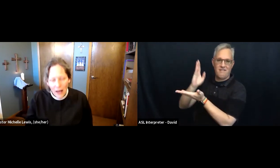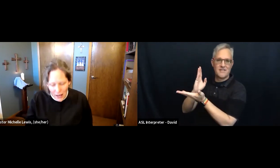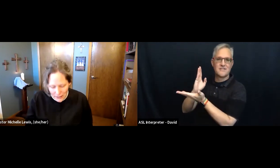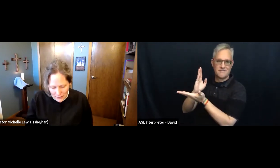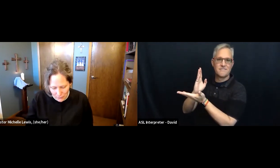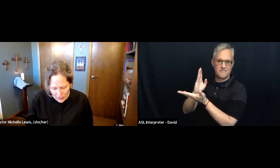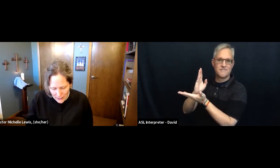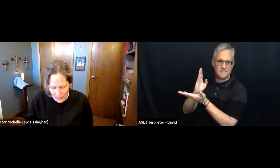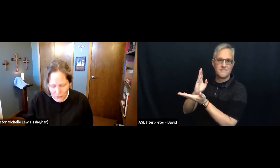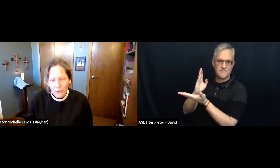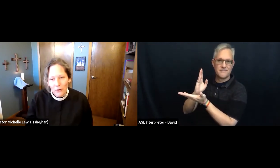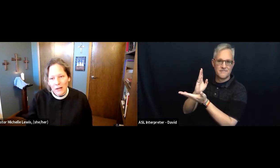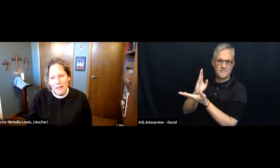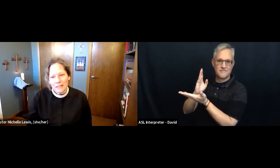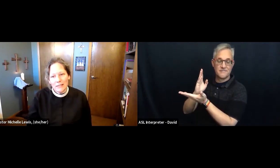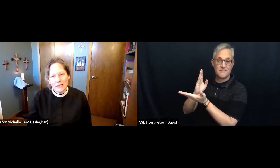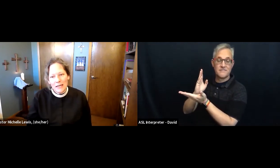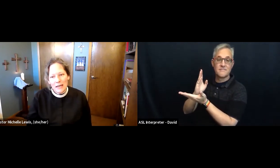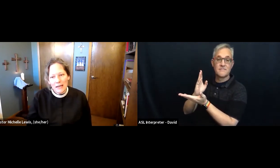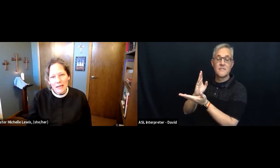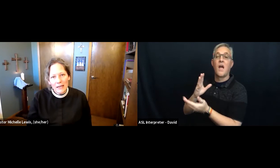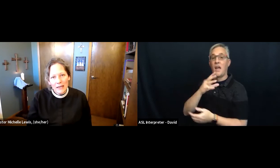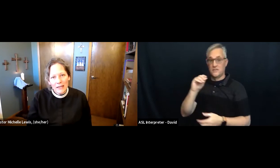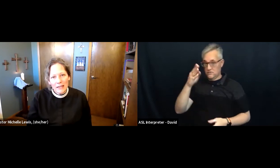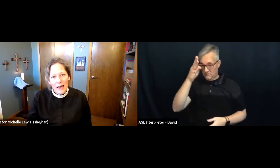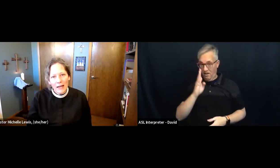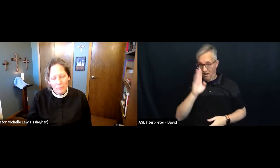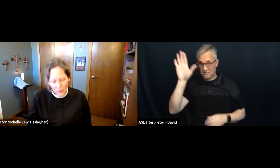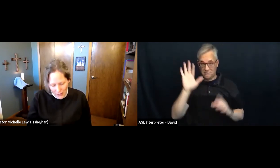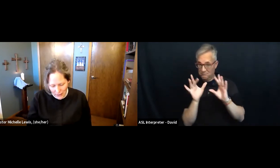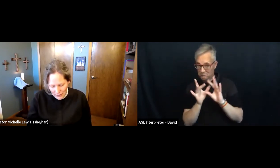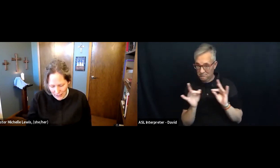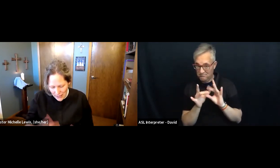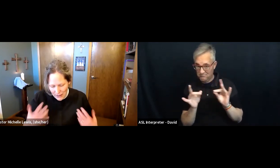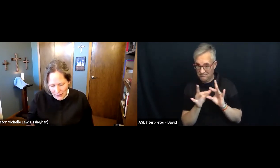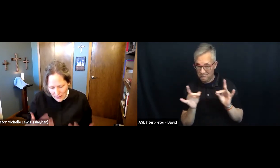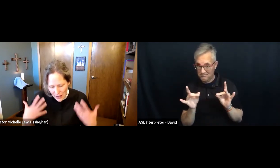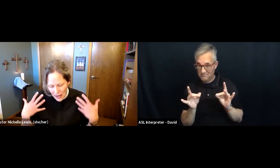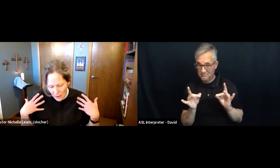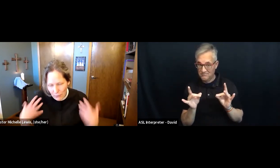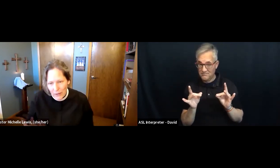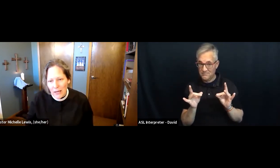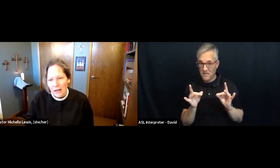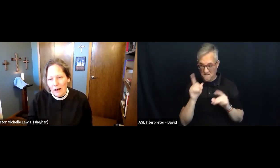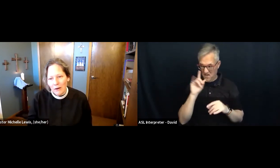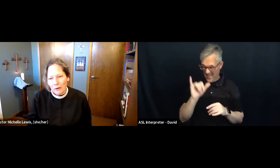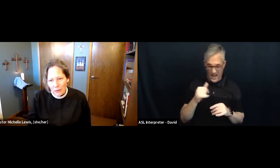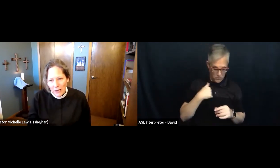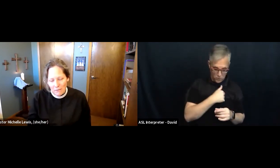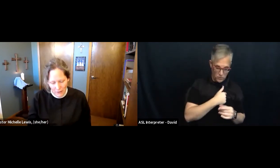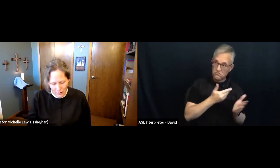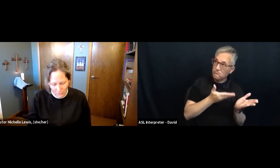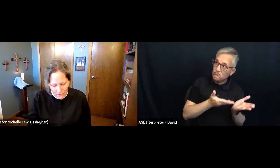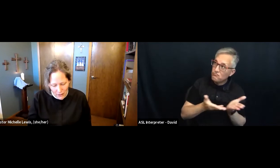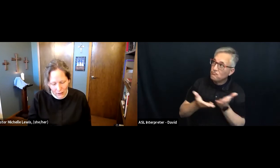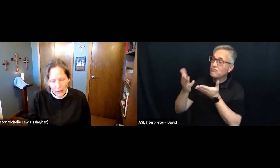And God's message for us in that process, in bringing our